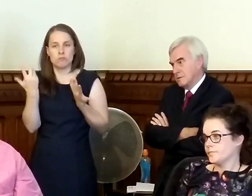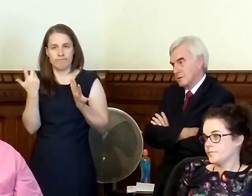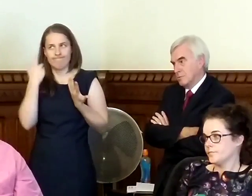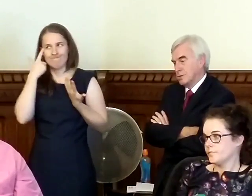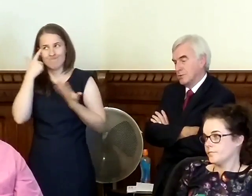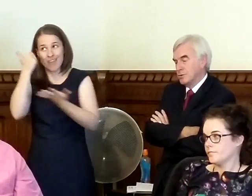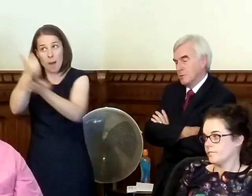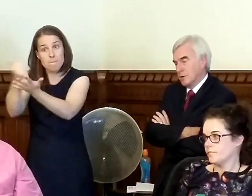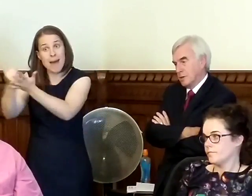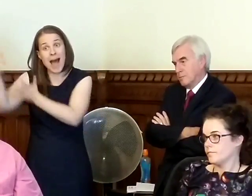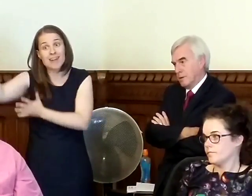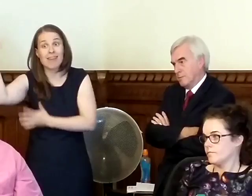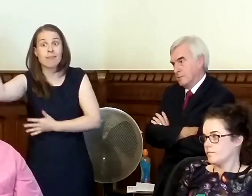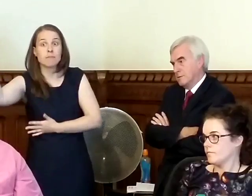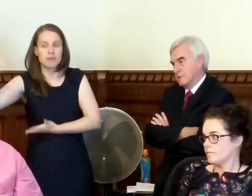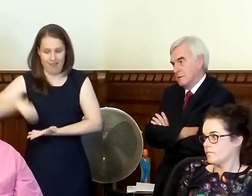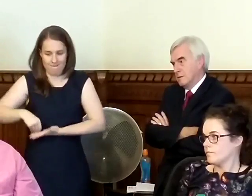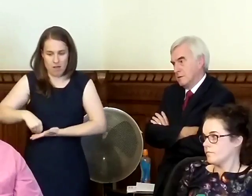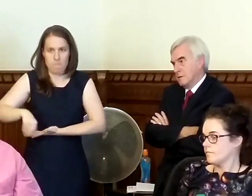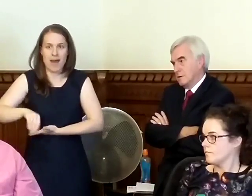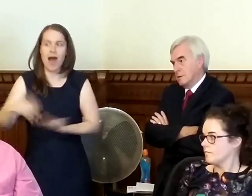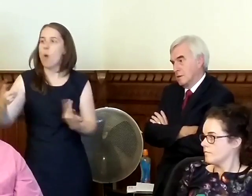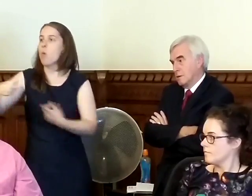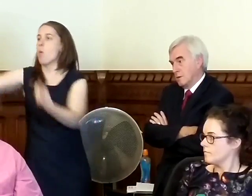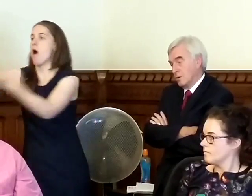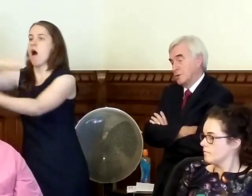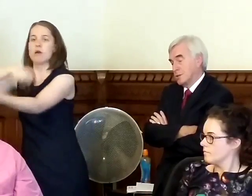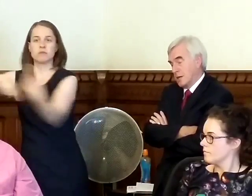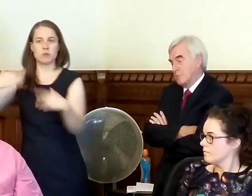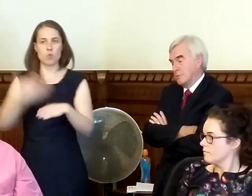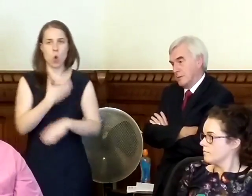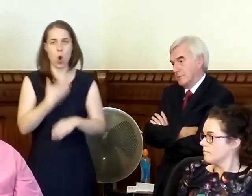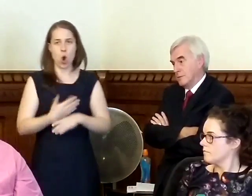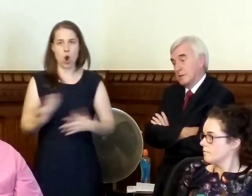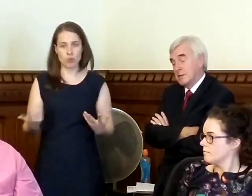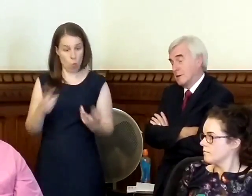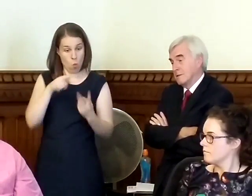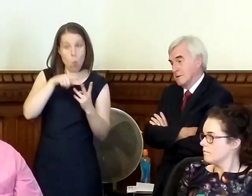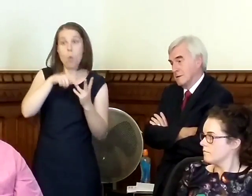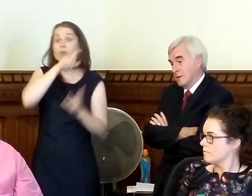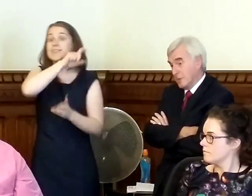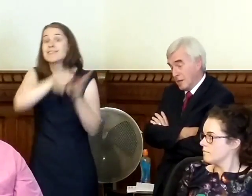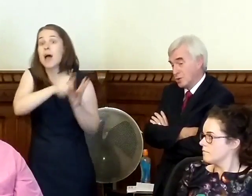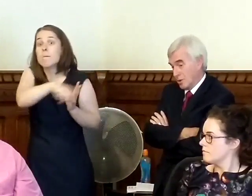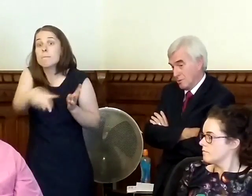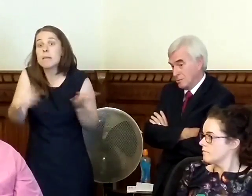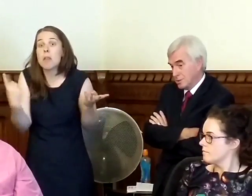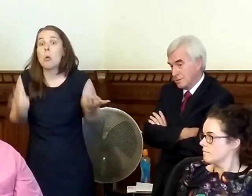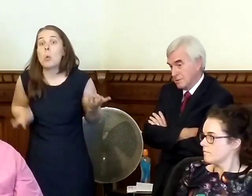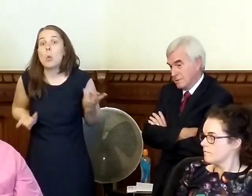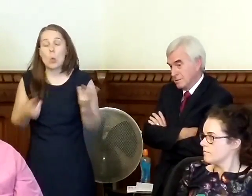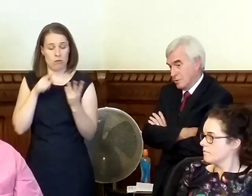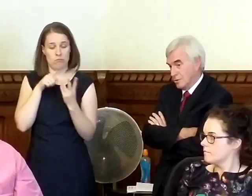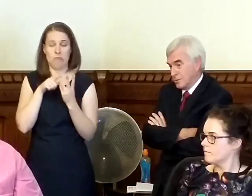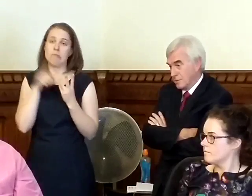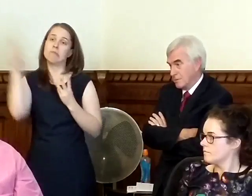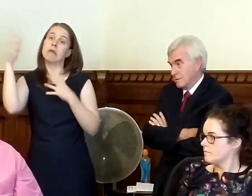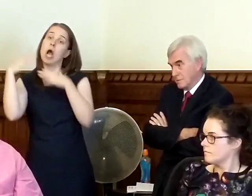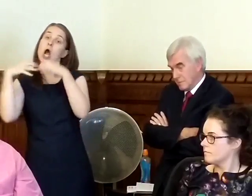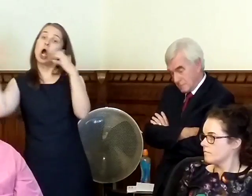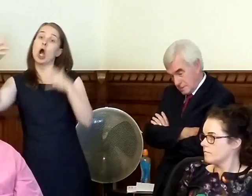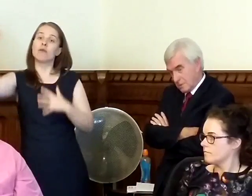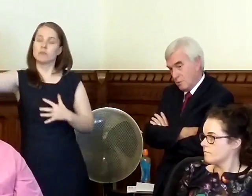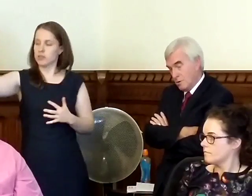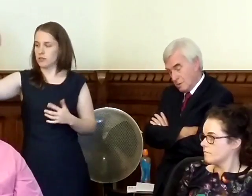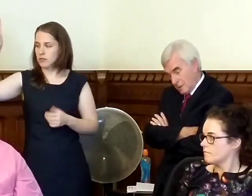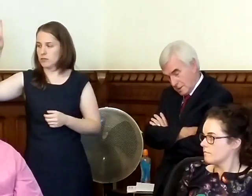institutions, or was ordinary working people, or disabled people, exactly. And they chose ordinary